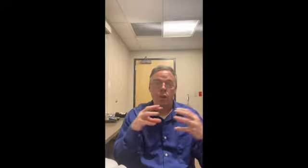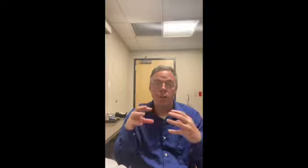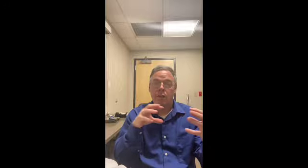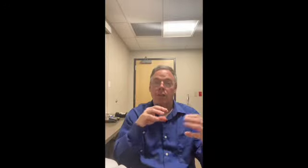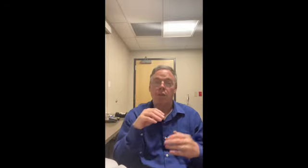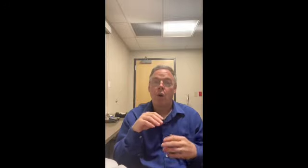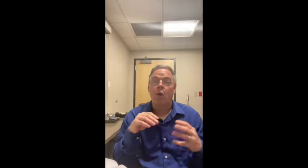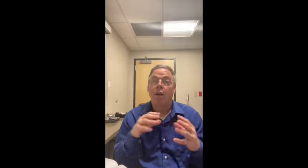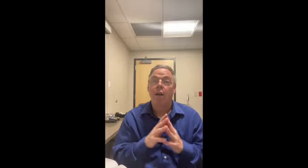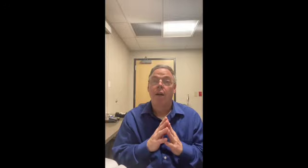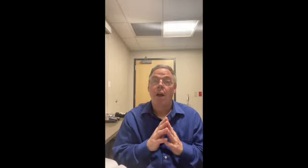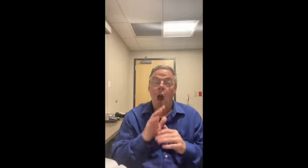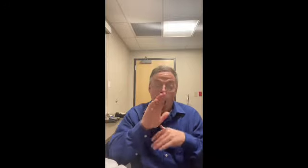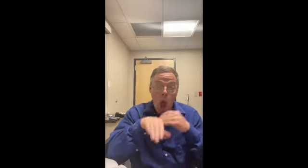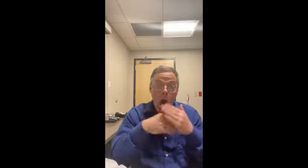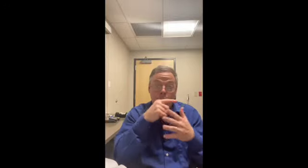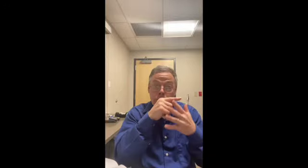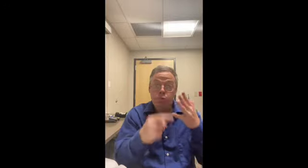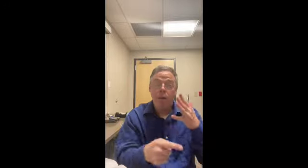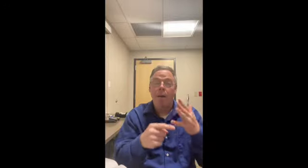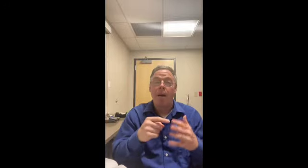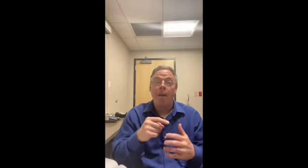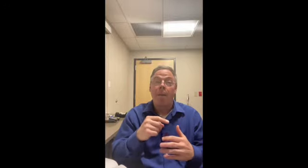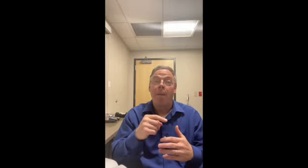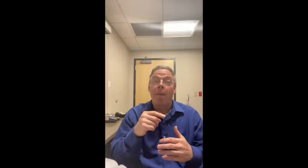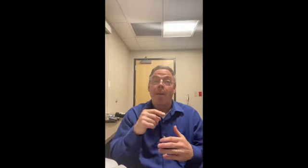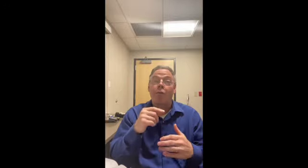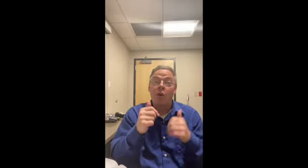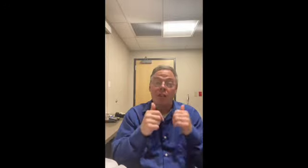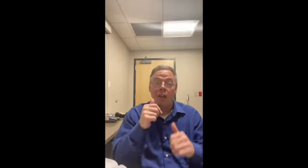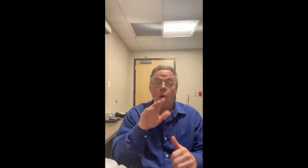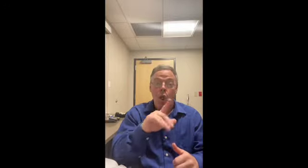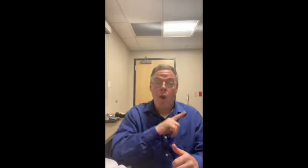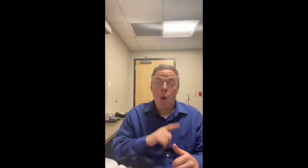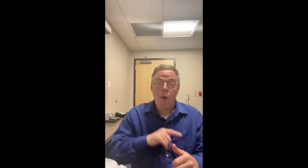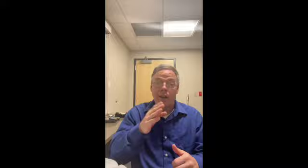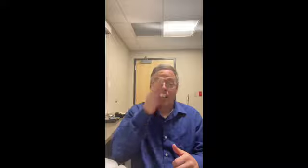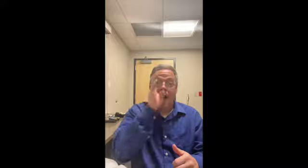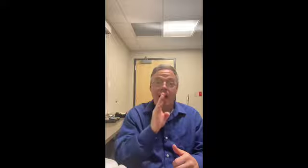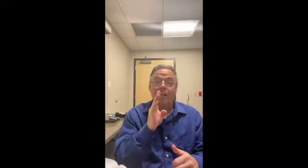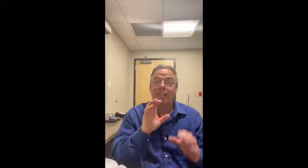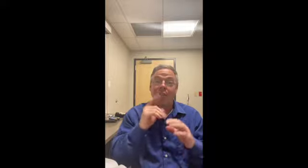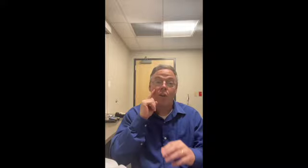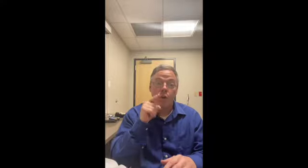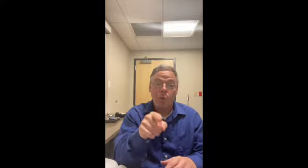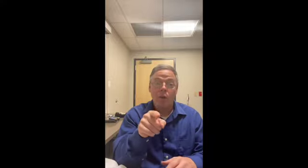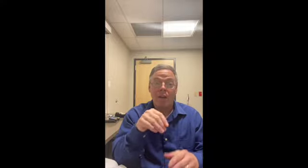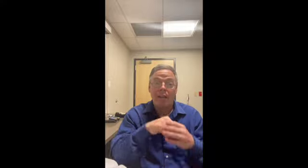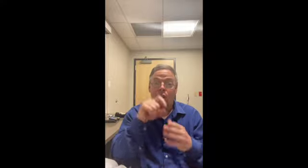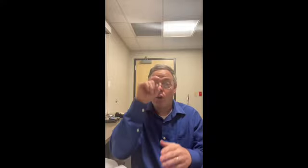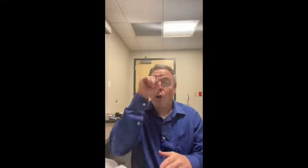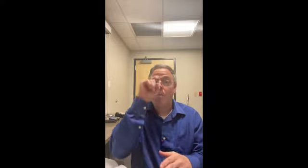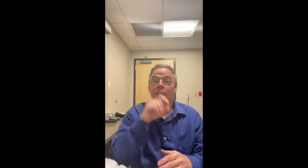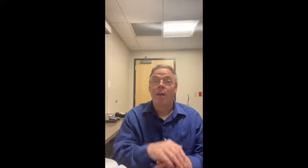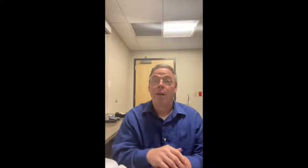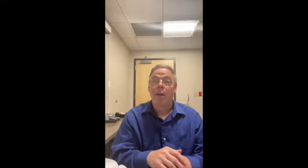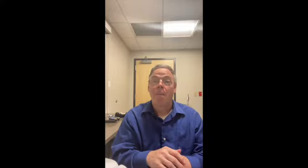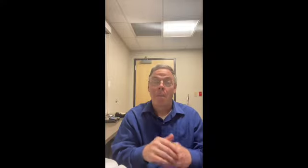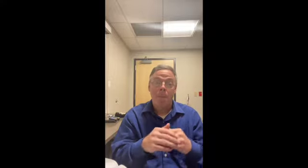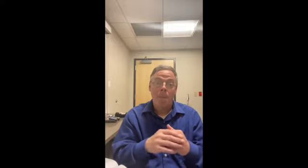terrors, all of which the Lord, your God, did for you in Egypt before your very eyes.